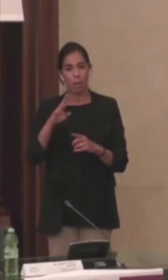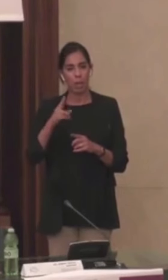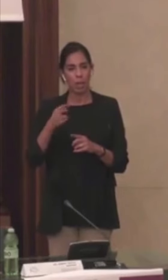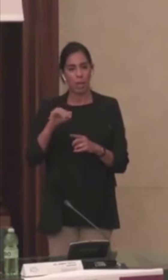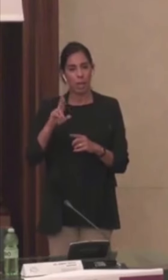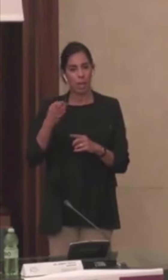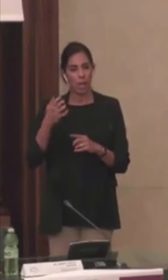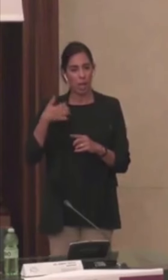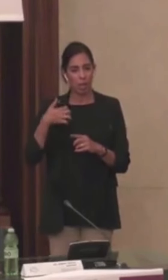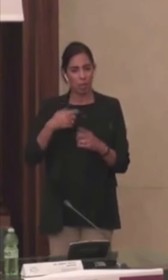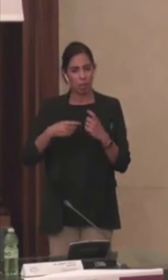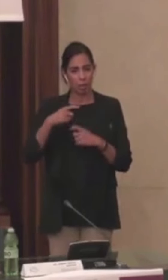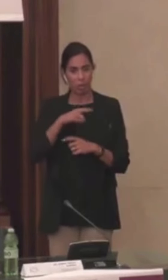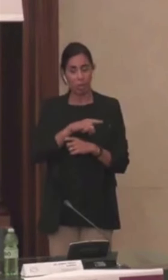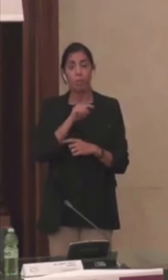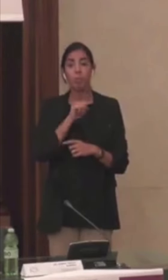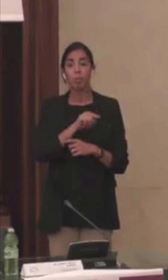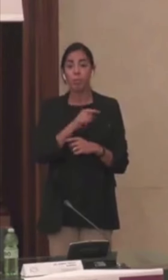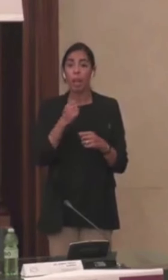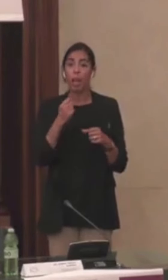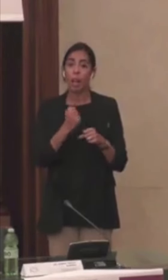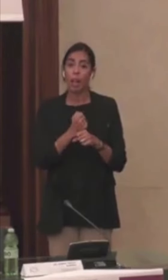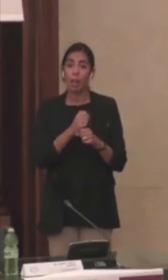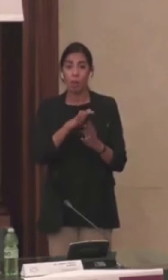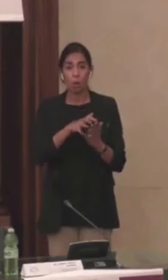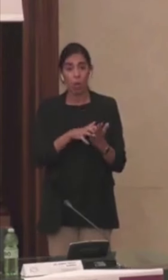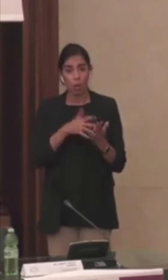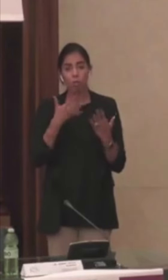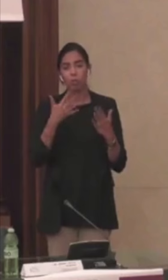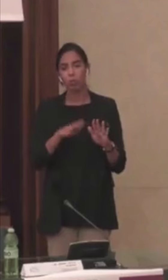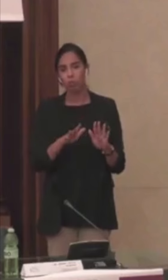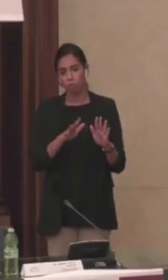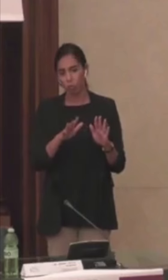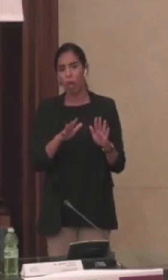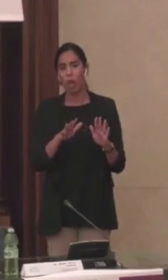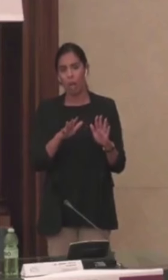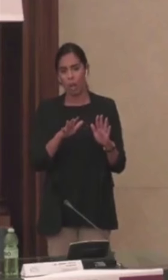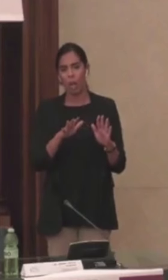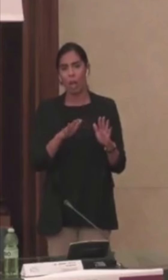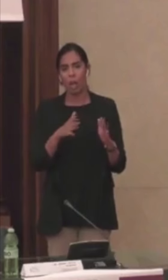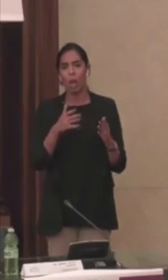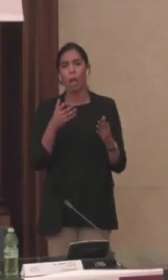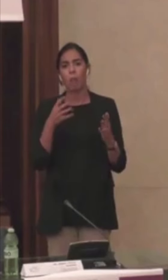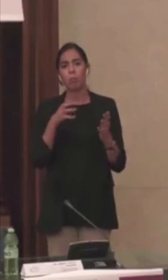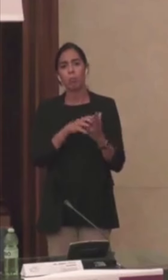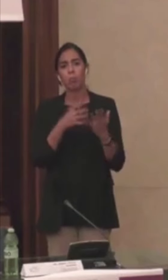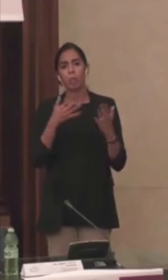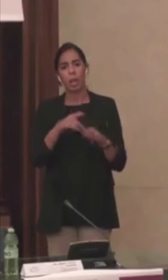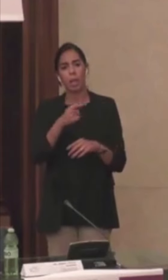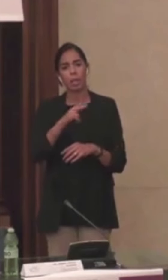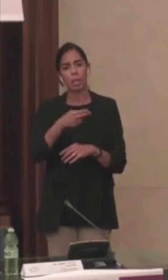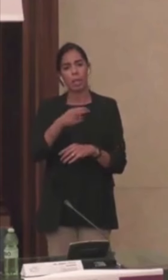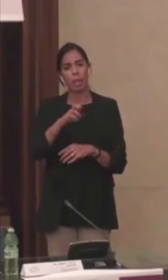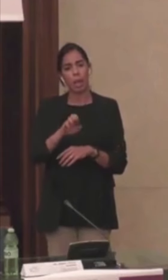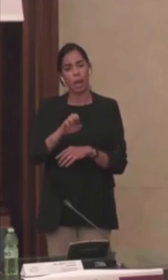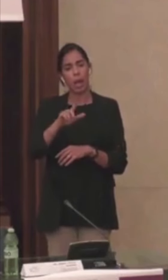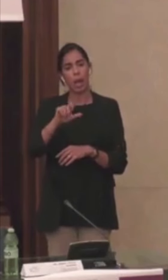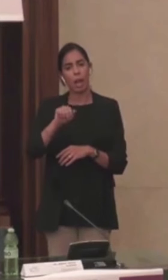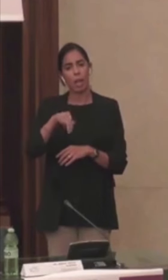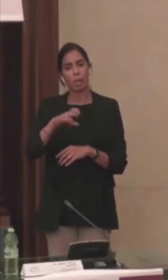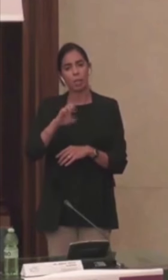The Lancet and consider the reduction of viral charge, of symptoms,